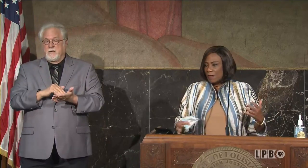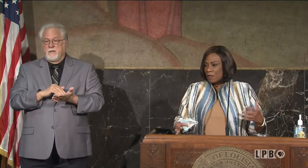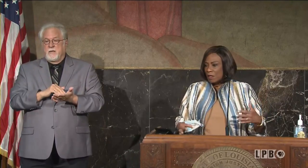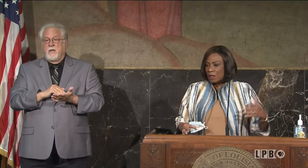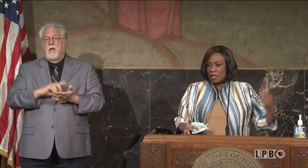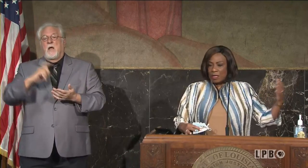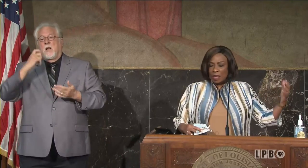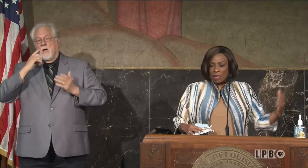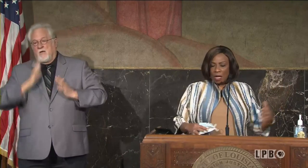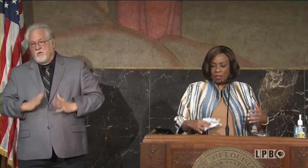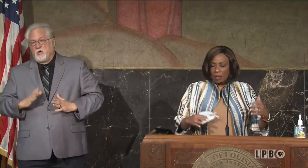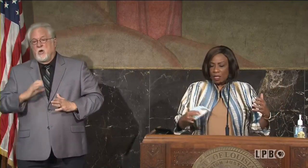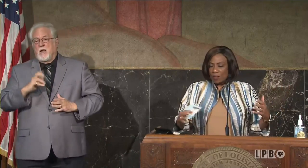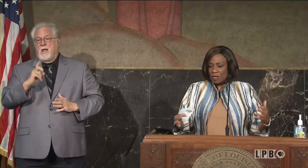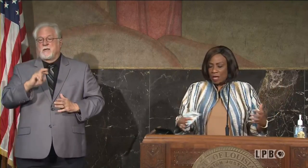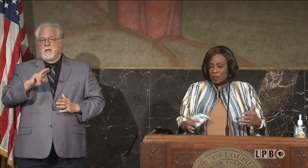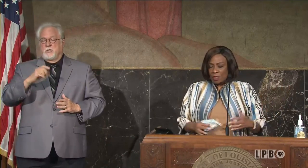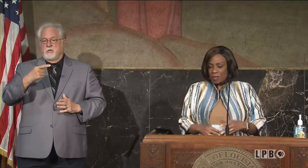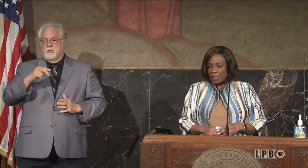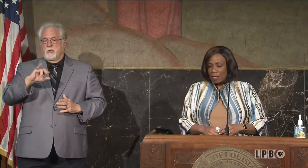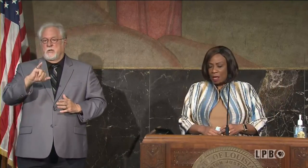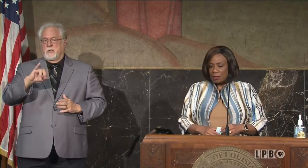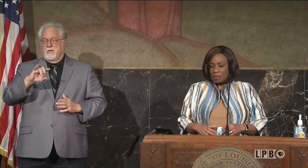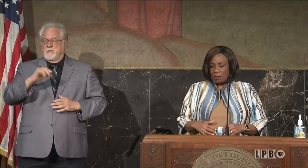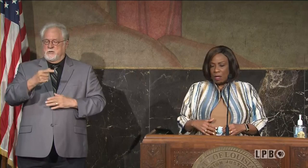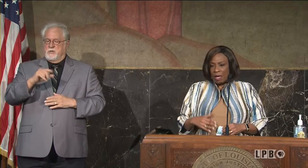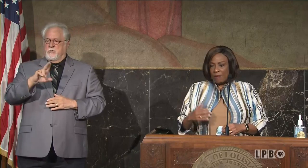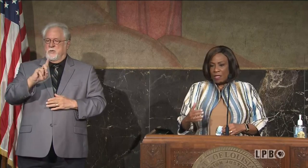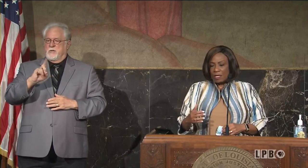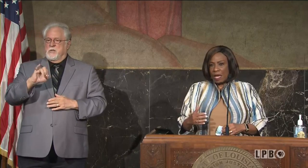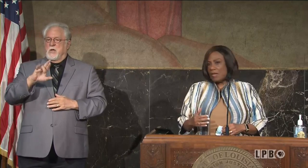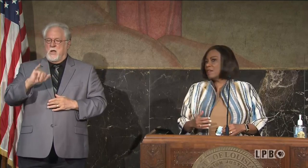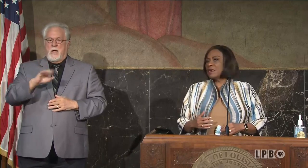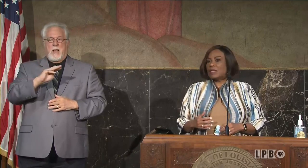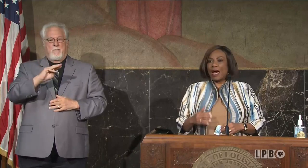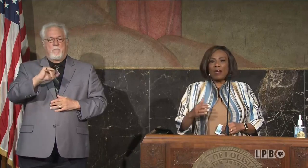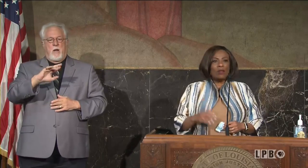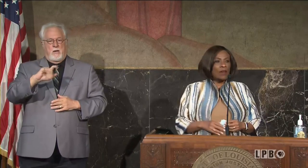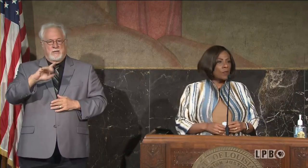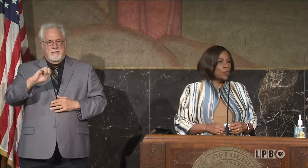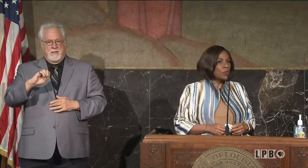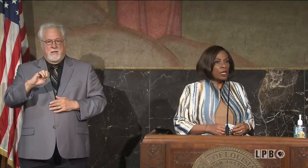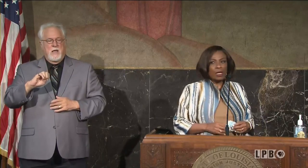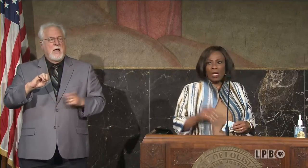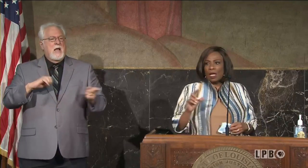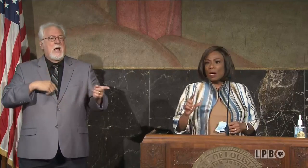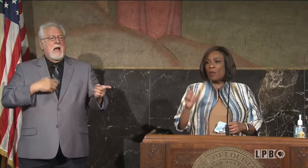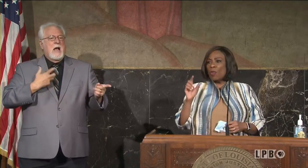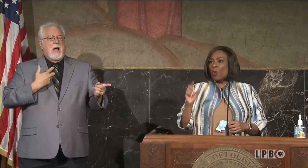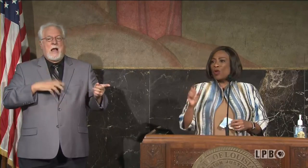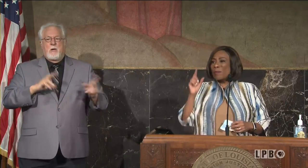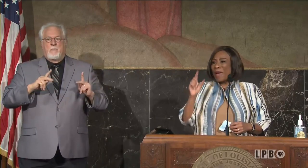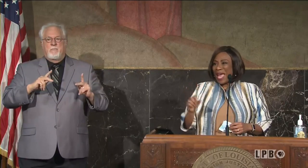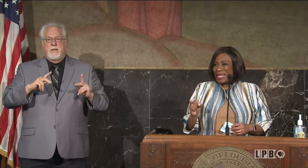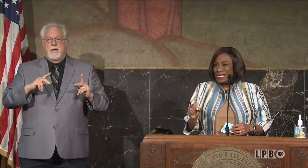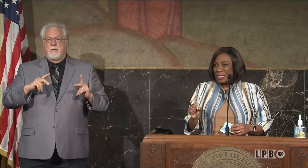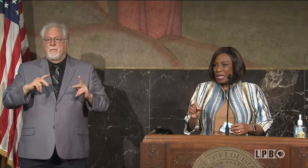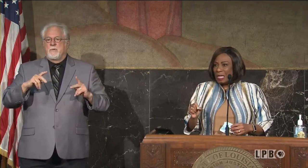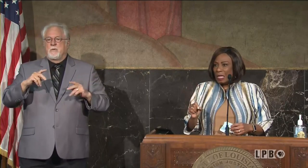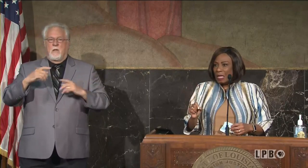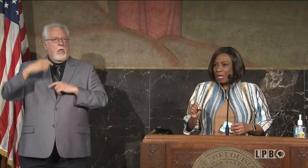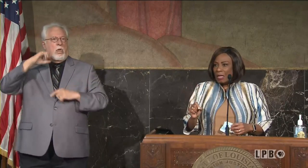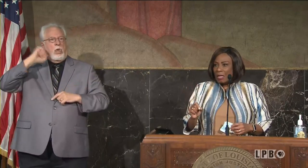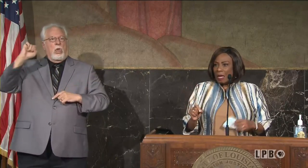the governor and Dr. Guidry, Dr. Marcel also have indicated this. I don't like for people to get hung up on the word